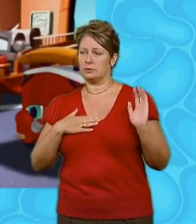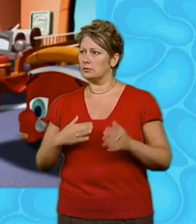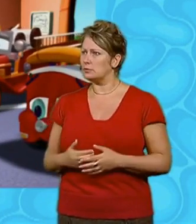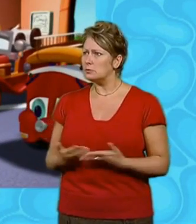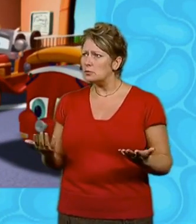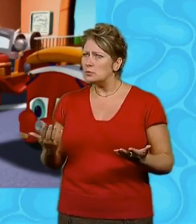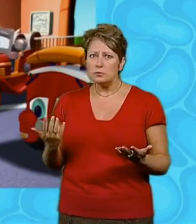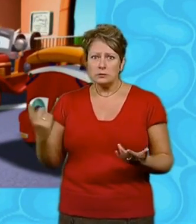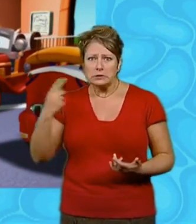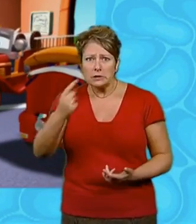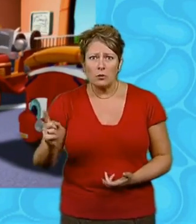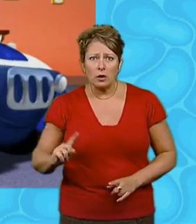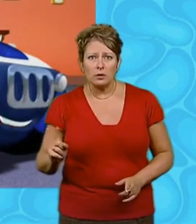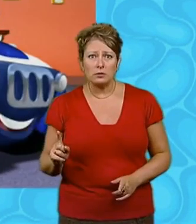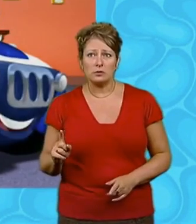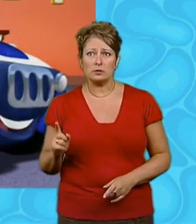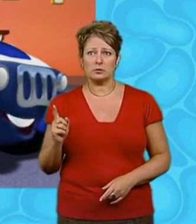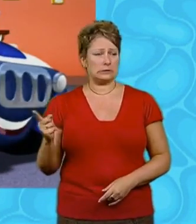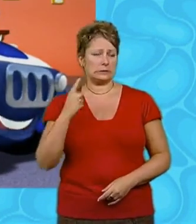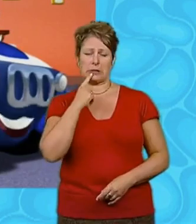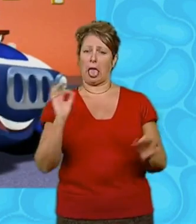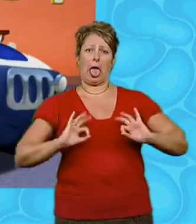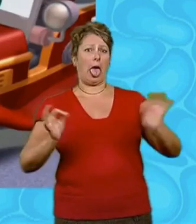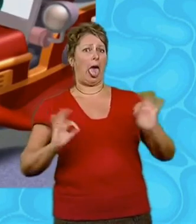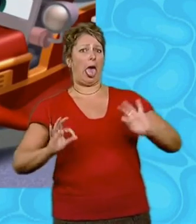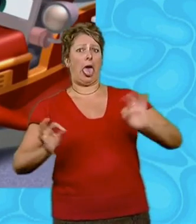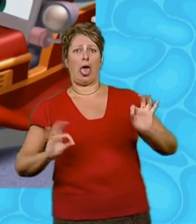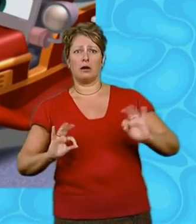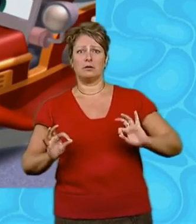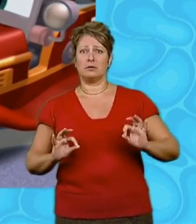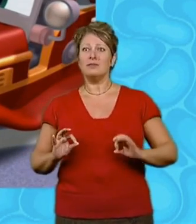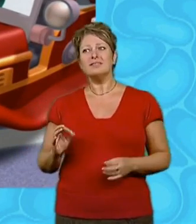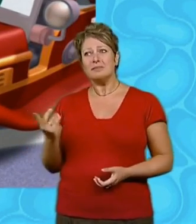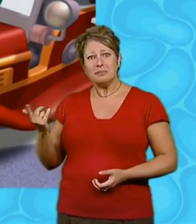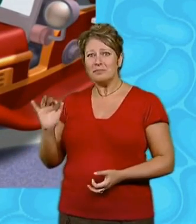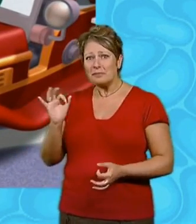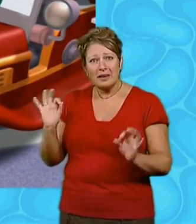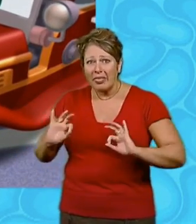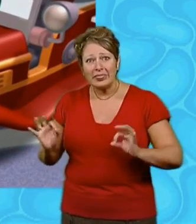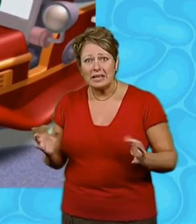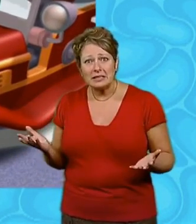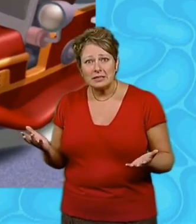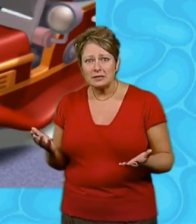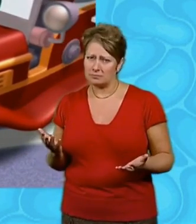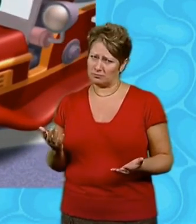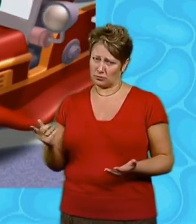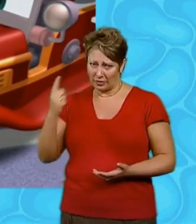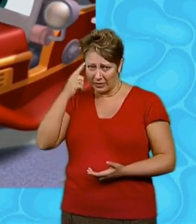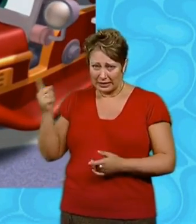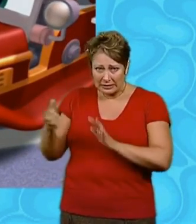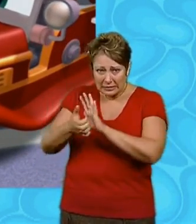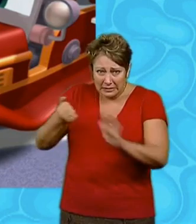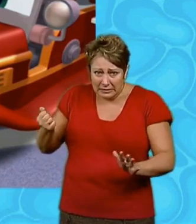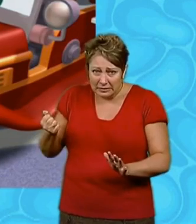Well, Hubert, what did DJ tell you? She denied everything. Perhaps that's because she's innocent. Surely you don't think she took